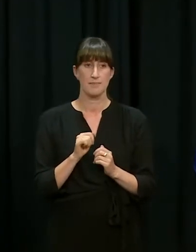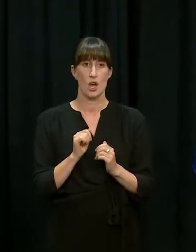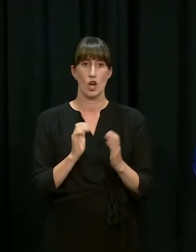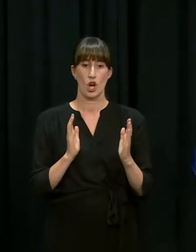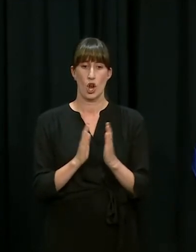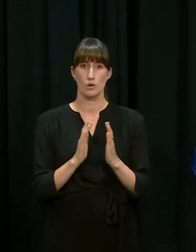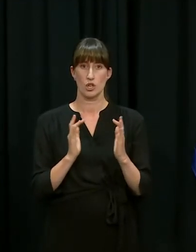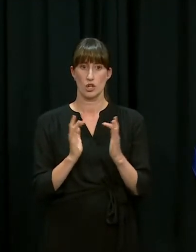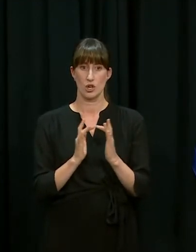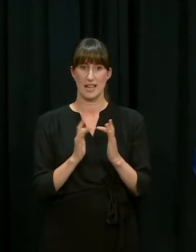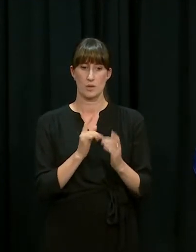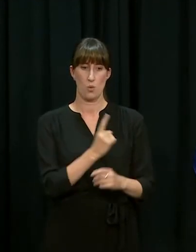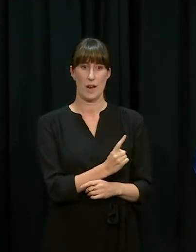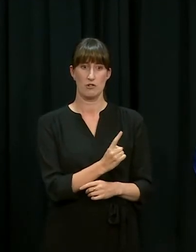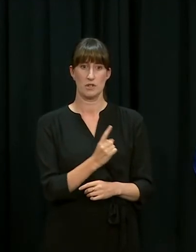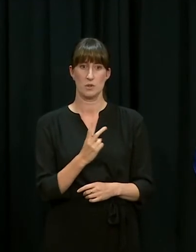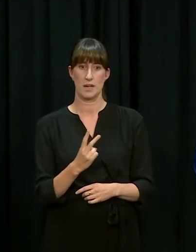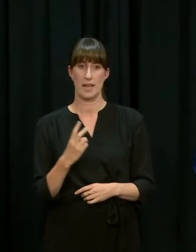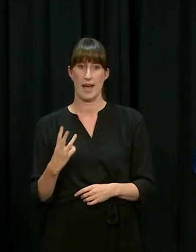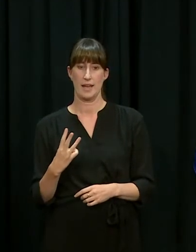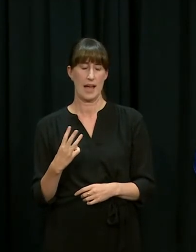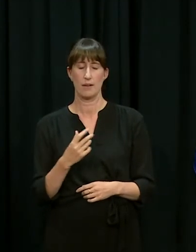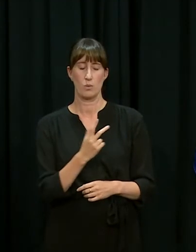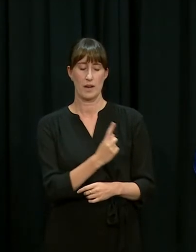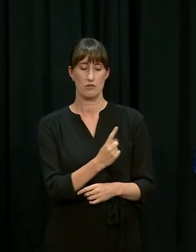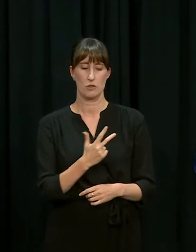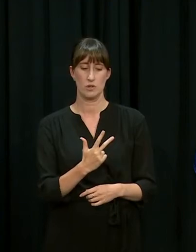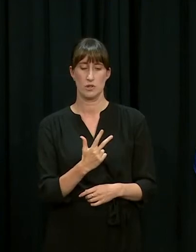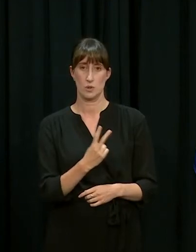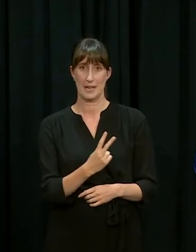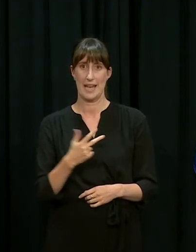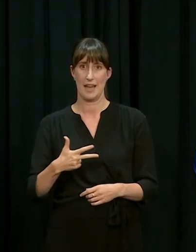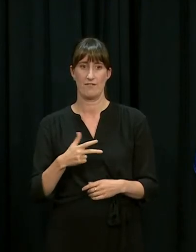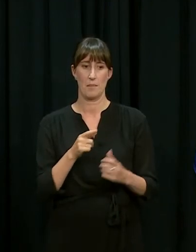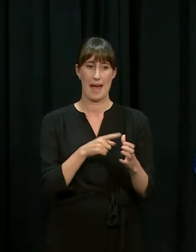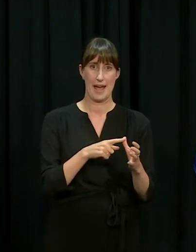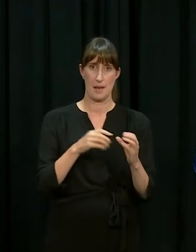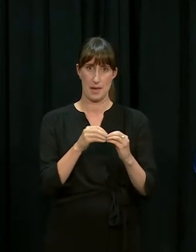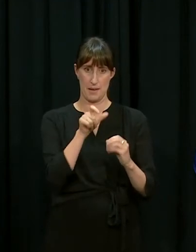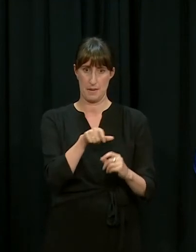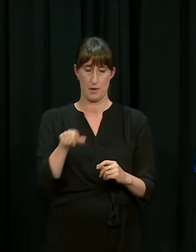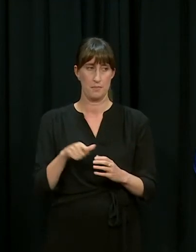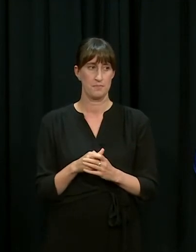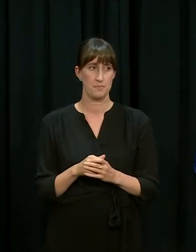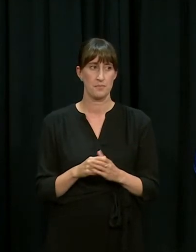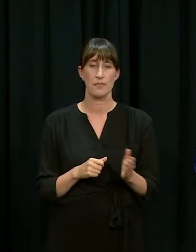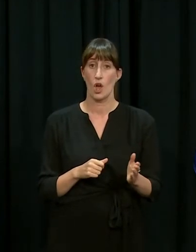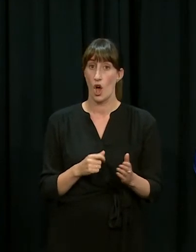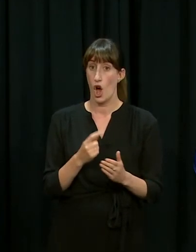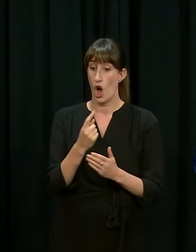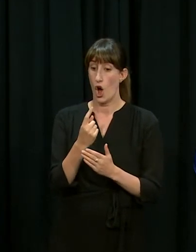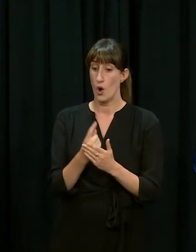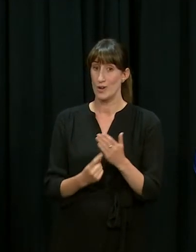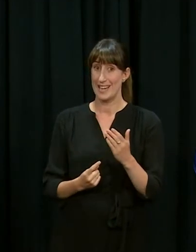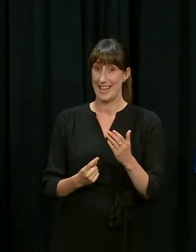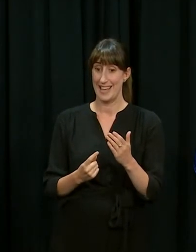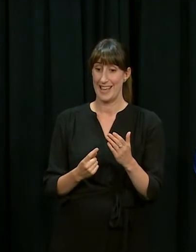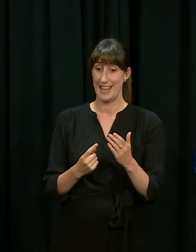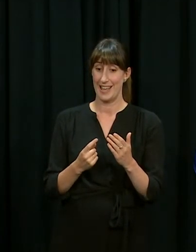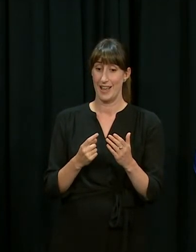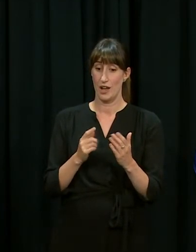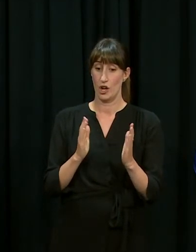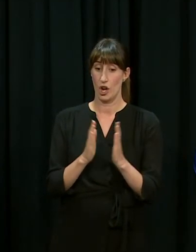only ones that are not back yet was there were some people who were in the waiting room at the same time